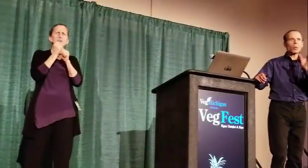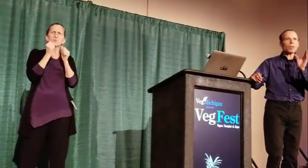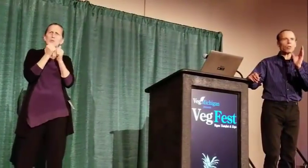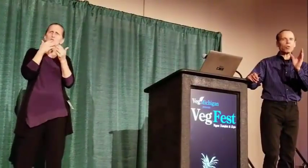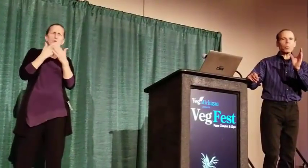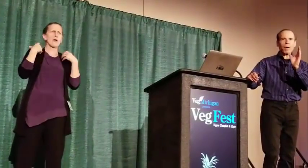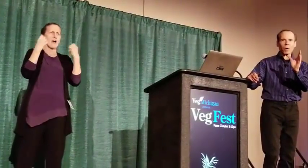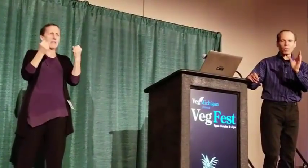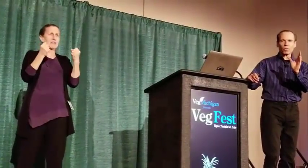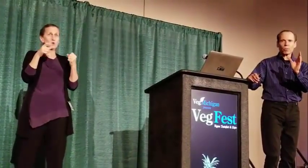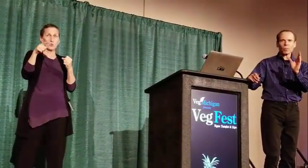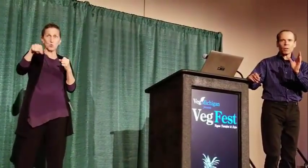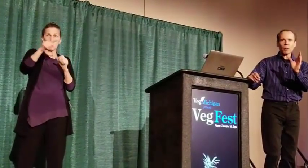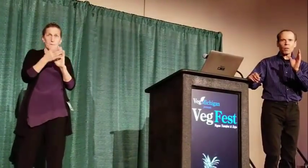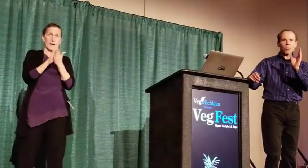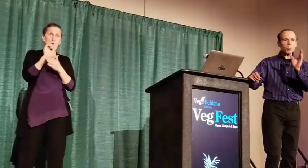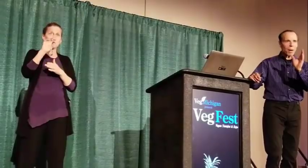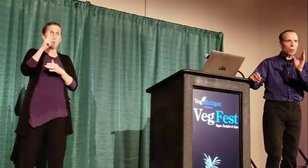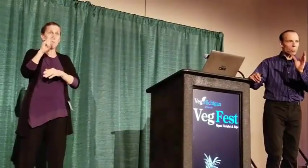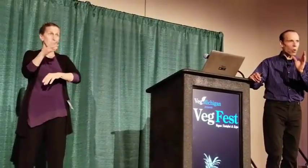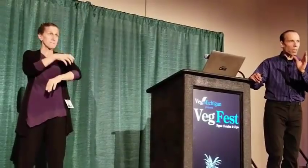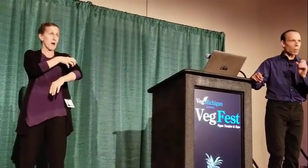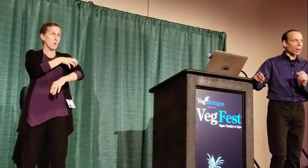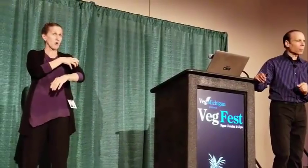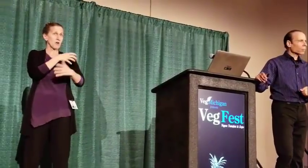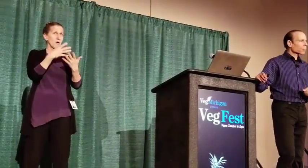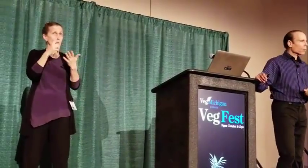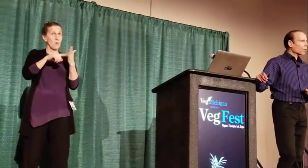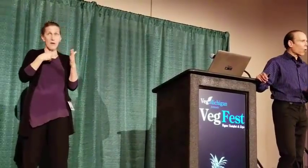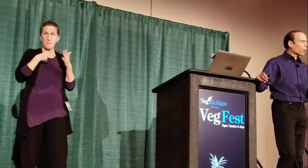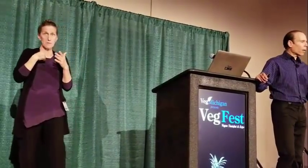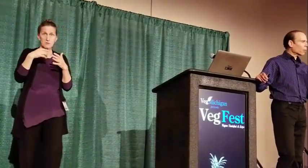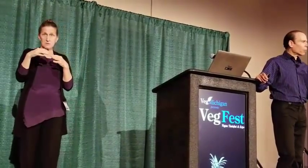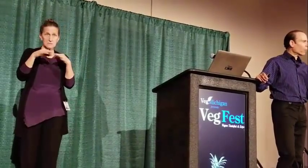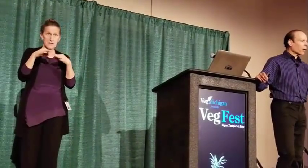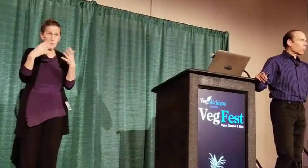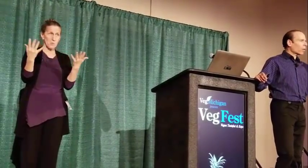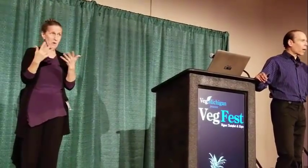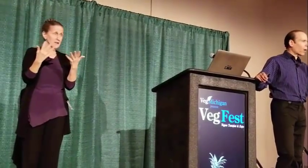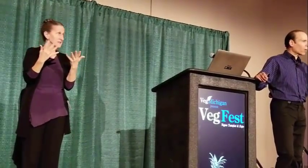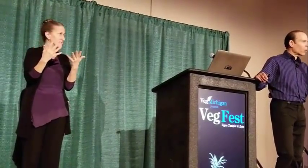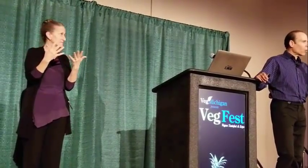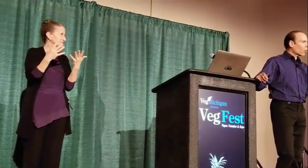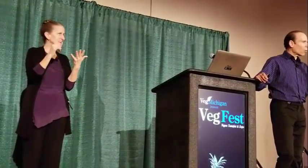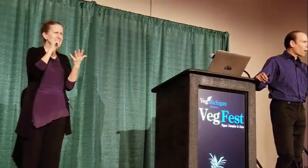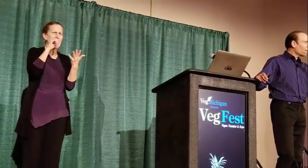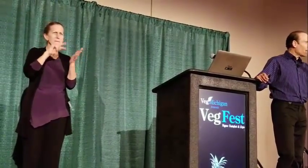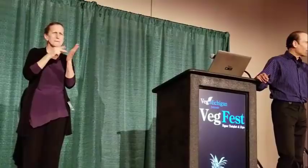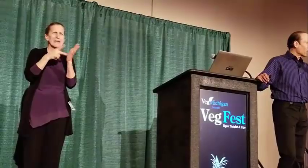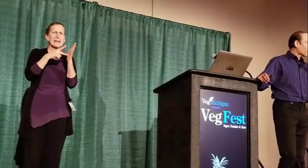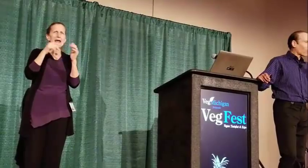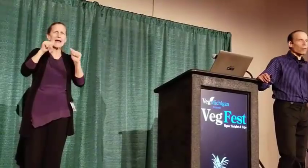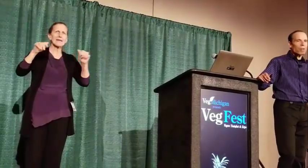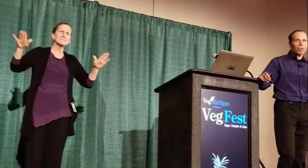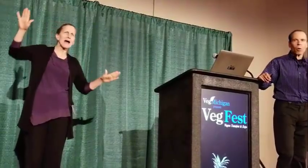So you get the superpowers. These superpowers I'm talking about aren't like flying through the air or